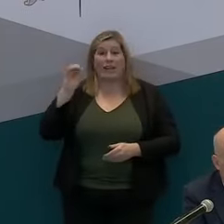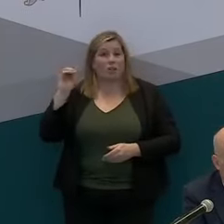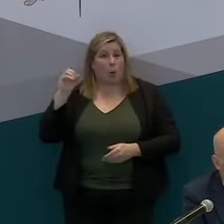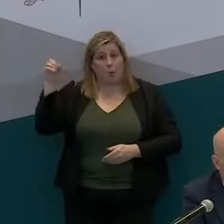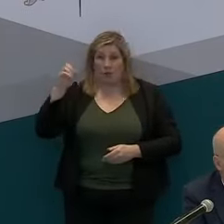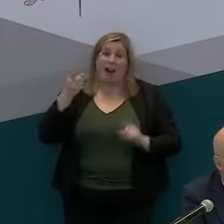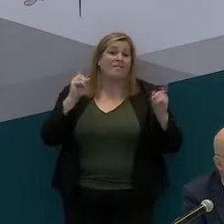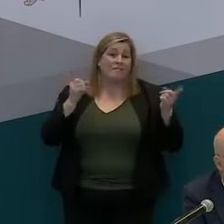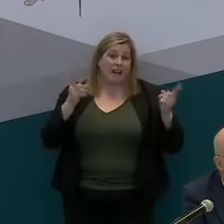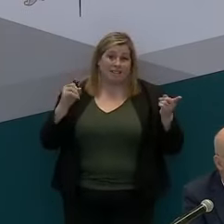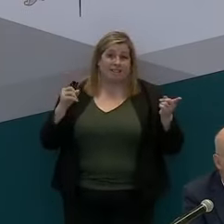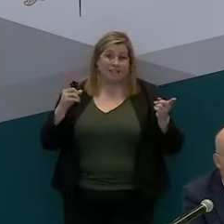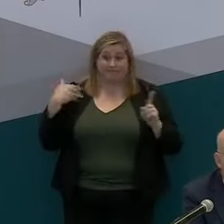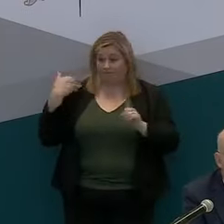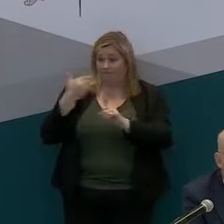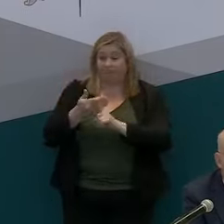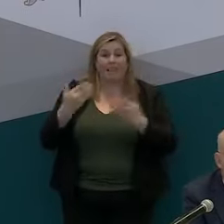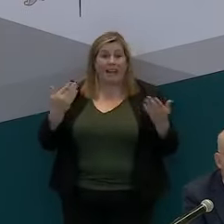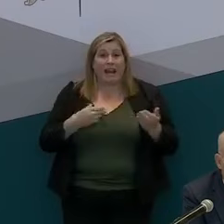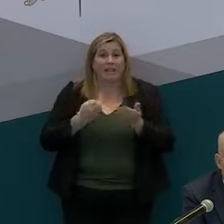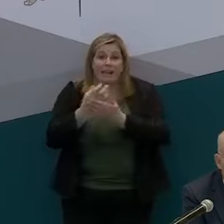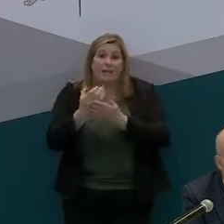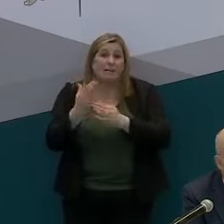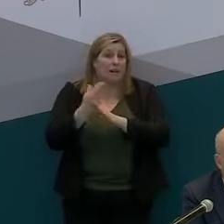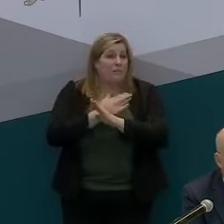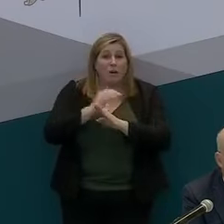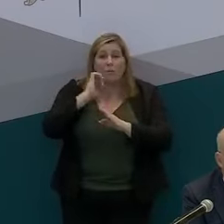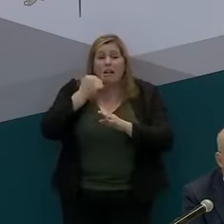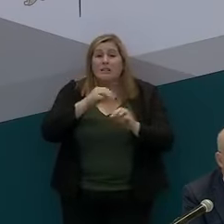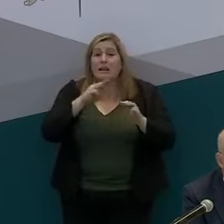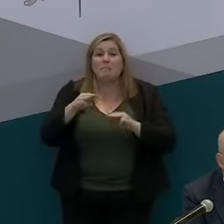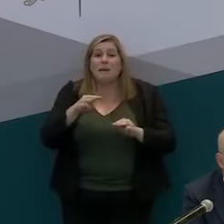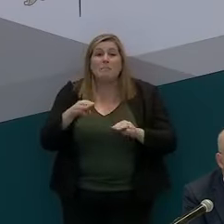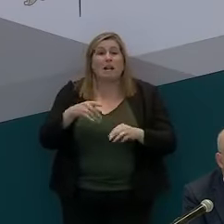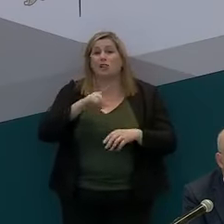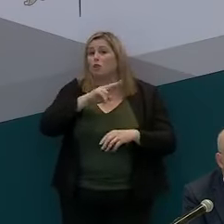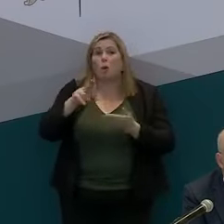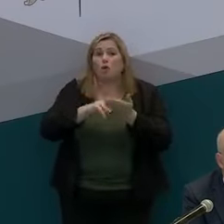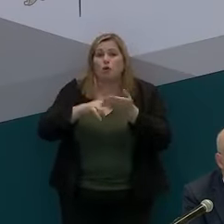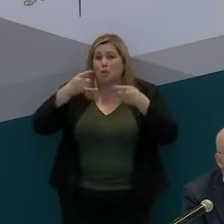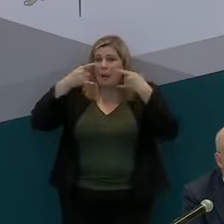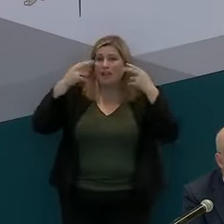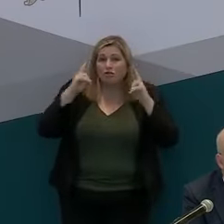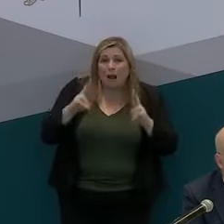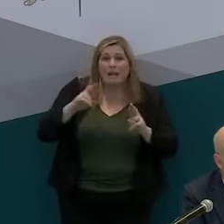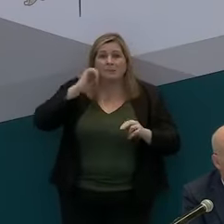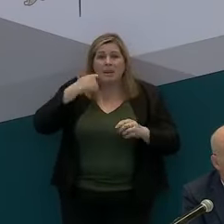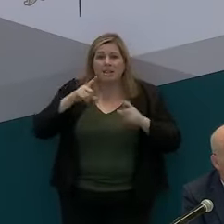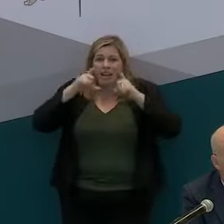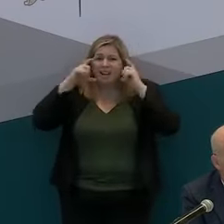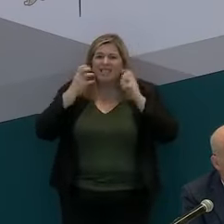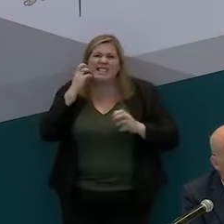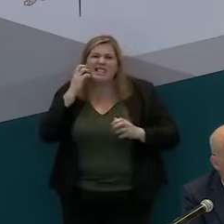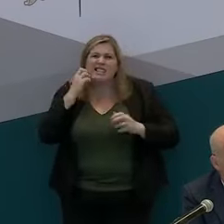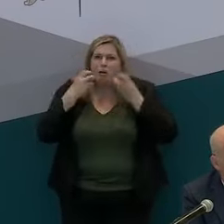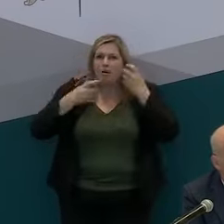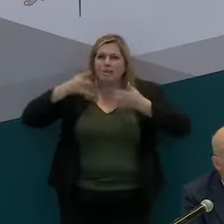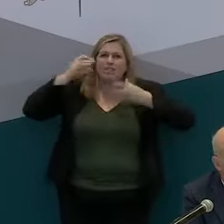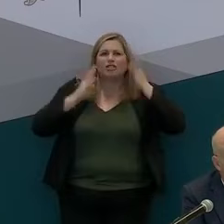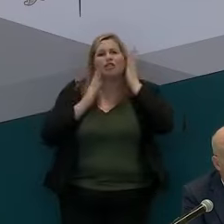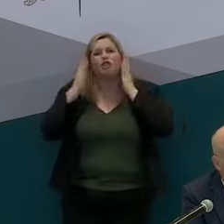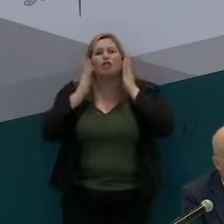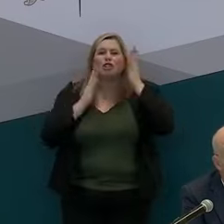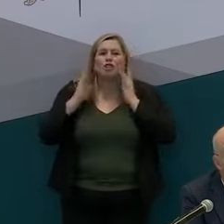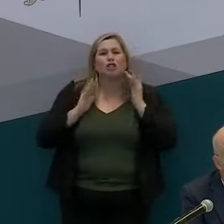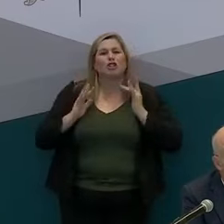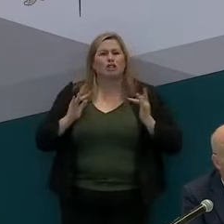before because it can lead to a false sense of complacency. People don't always use masks right. It de-emphasises the importance of other